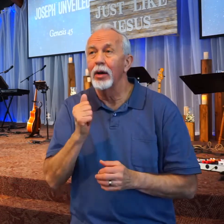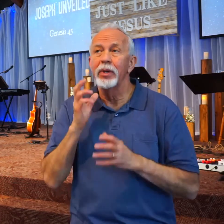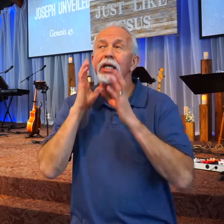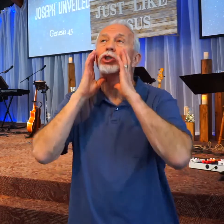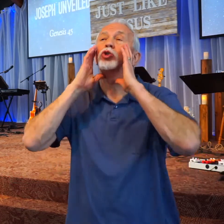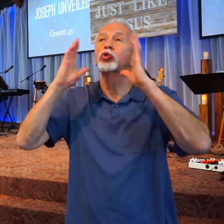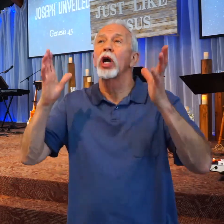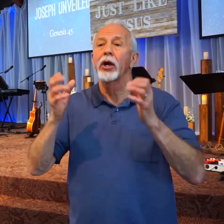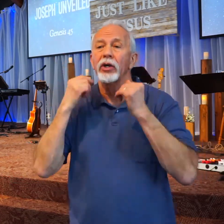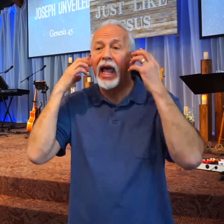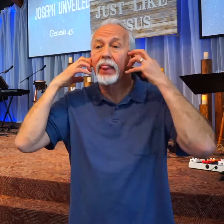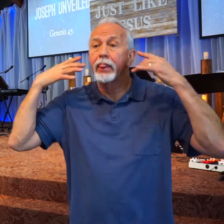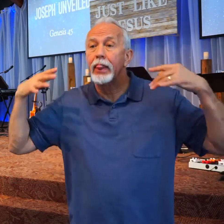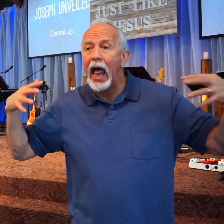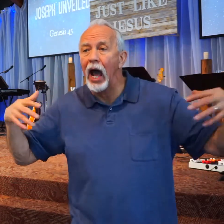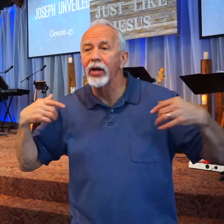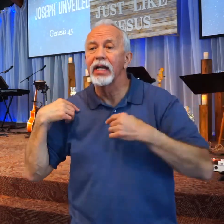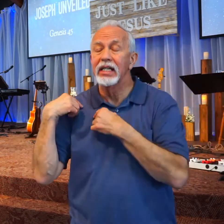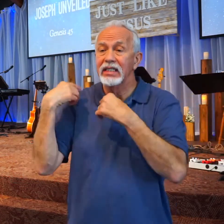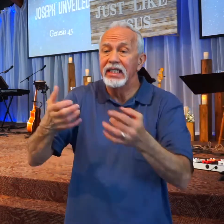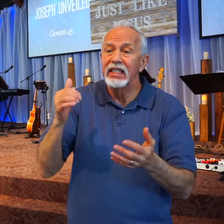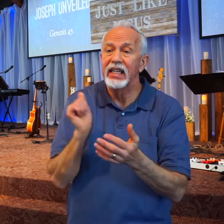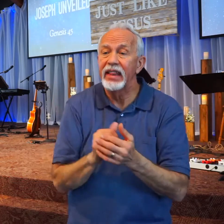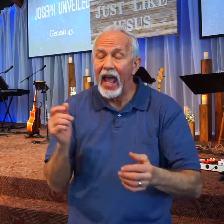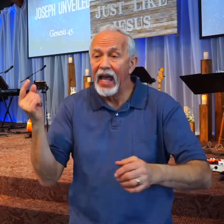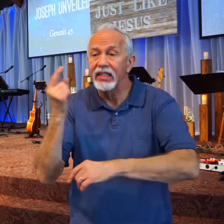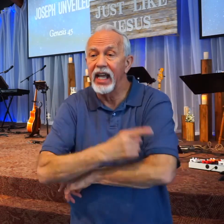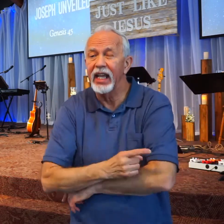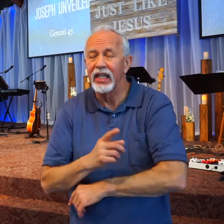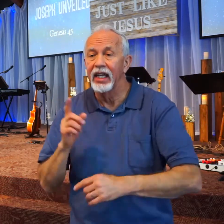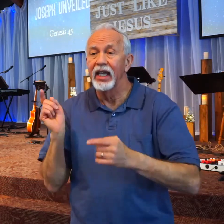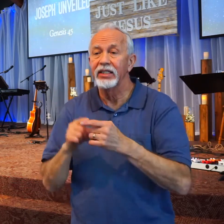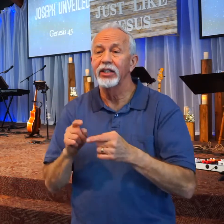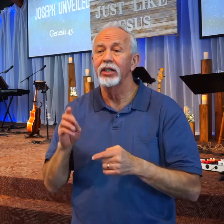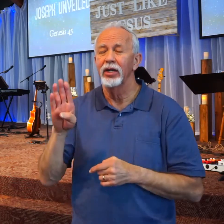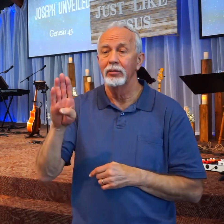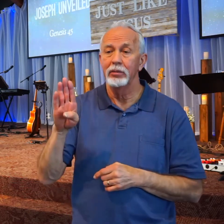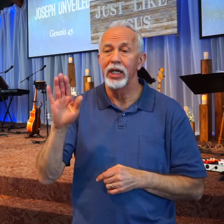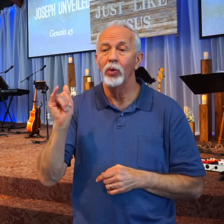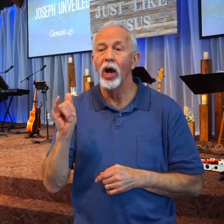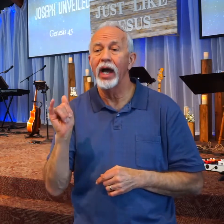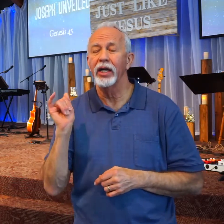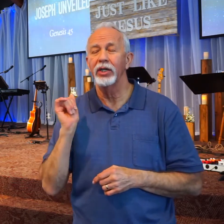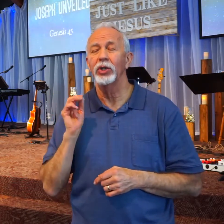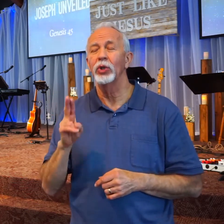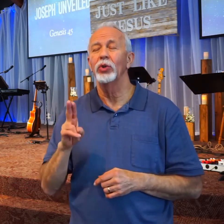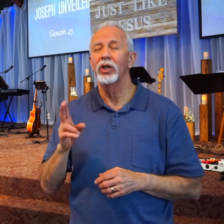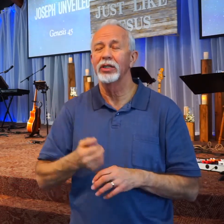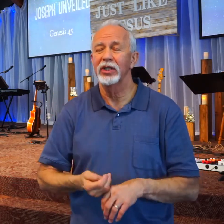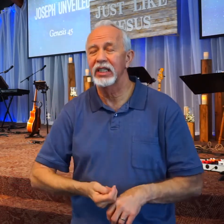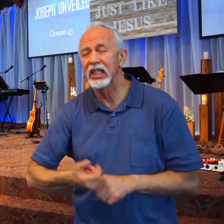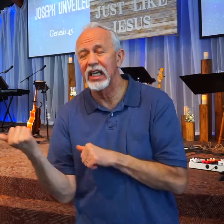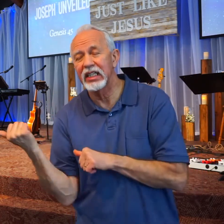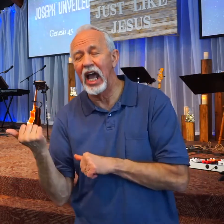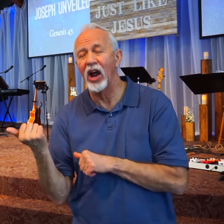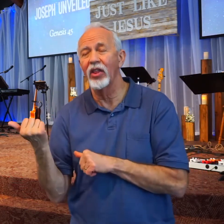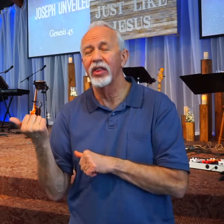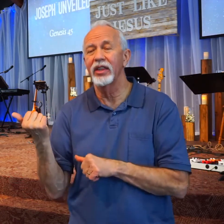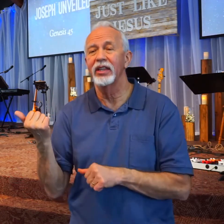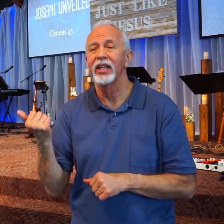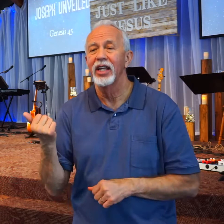that loud since that day until BYU got put out last night in the first round.